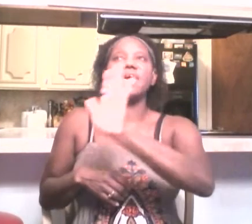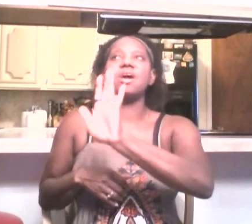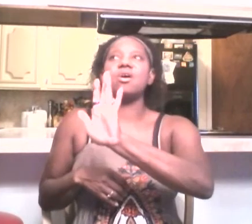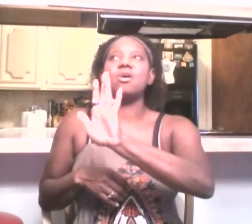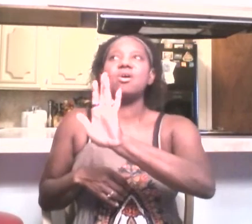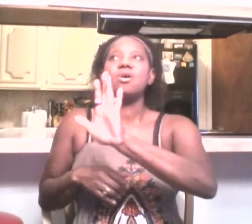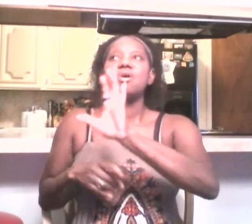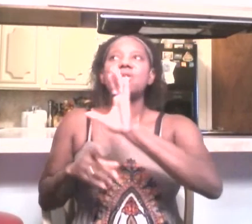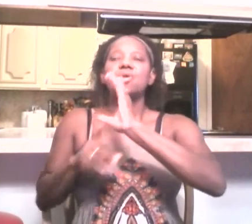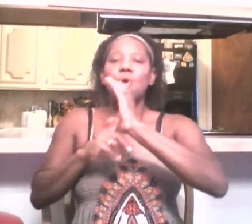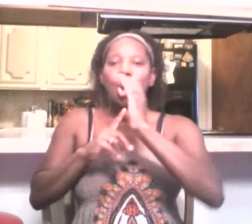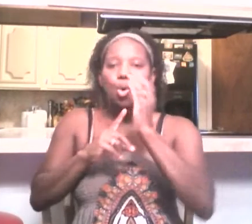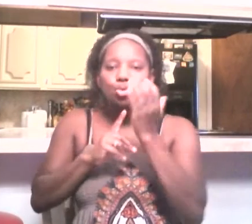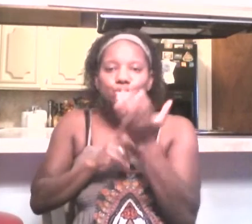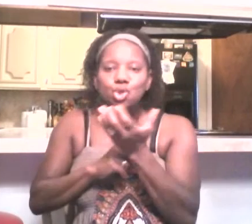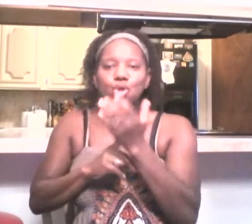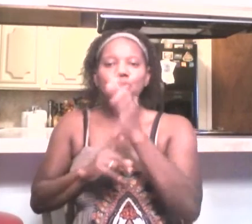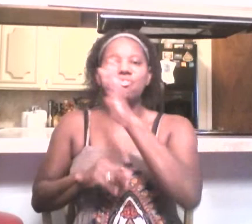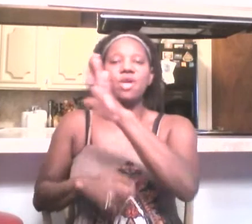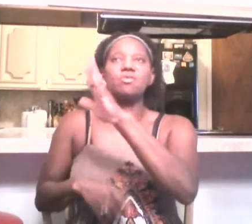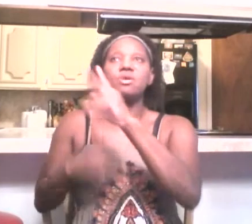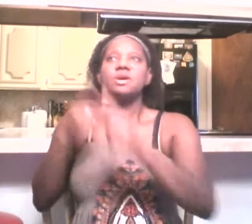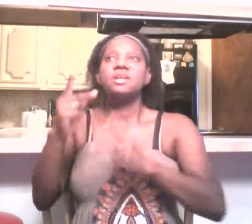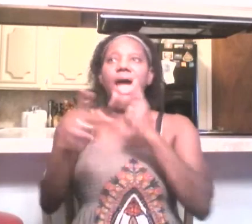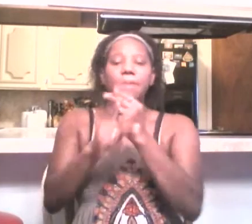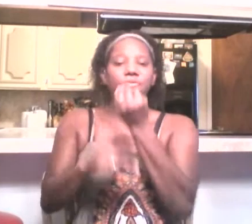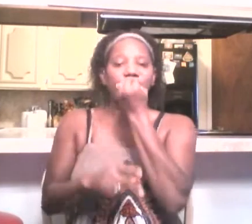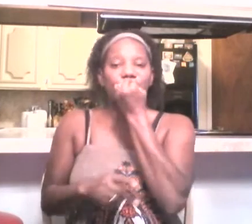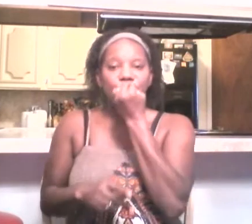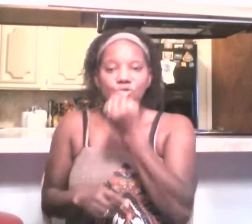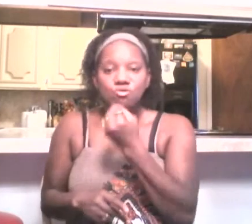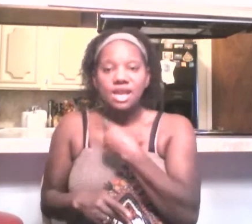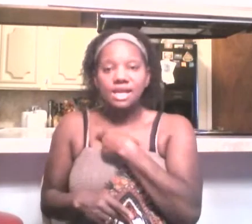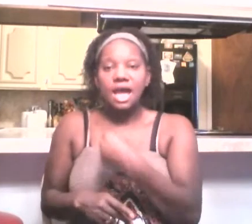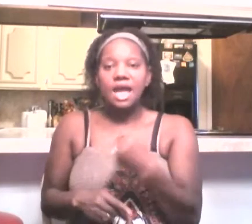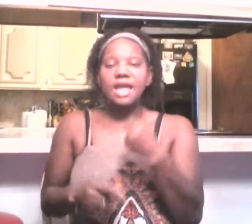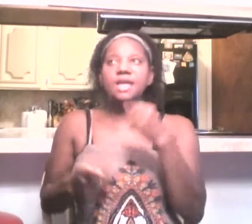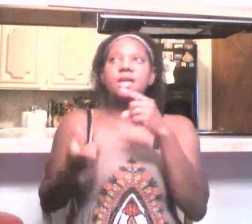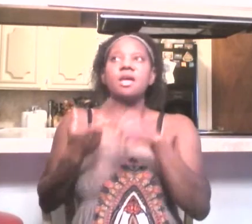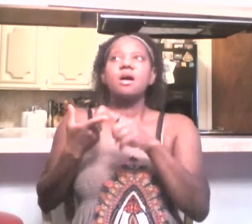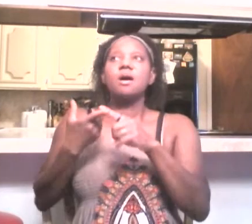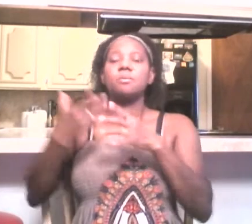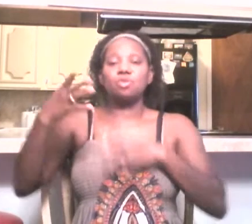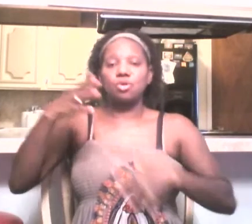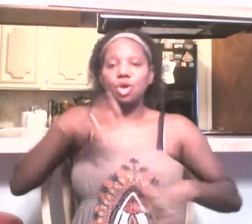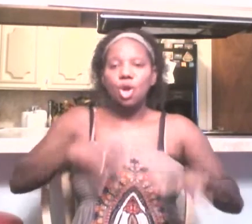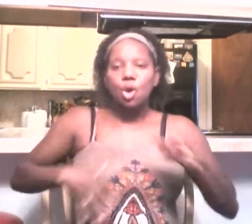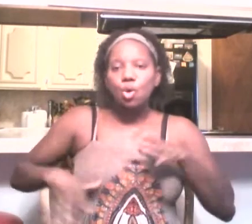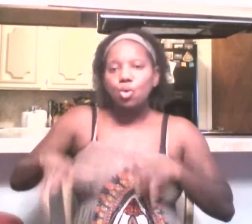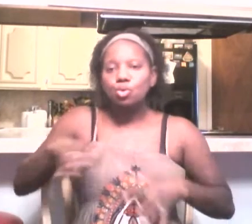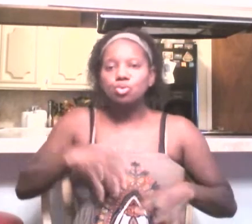their culture, their type of food they like, their clothes,